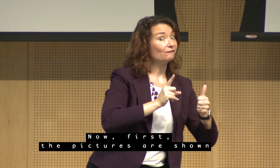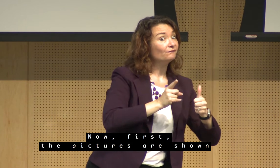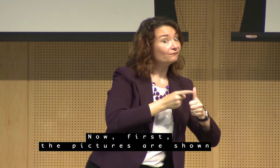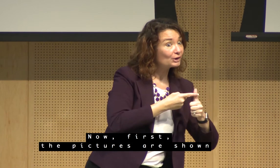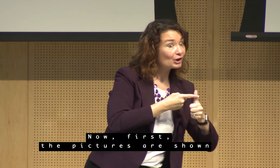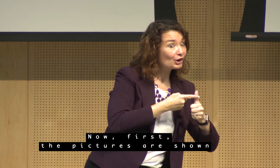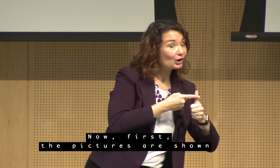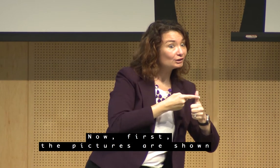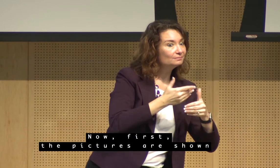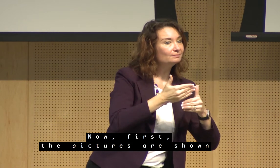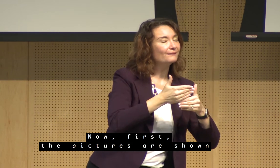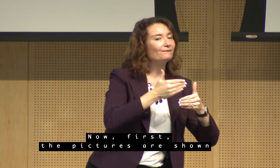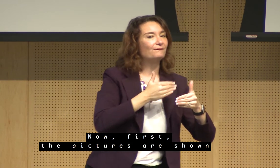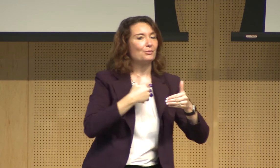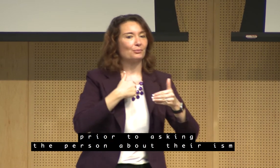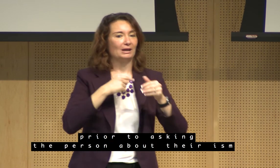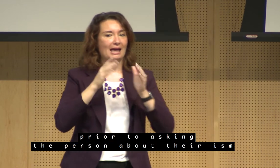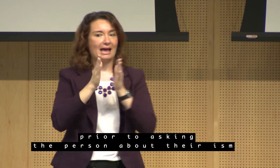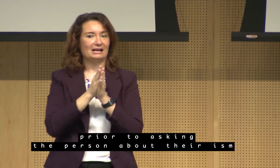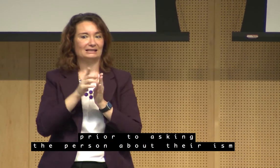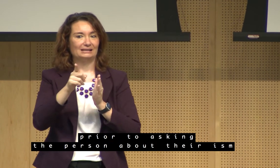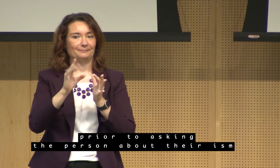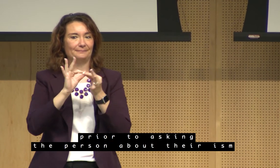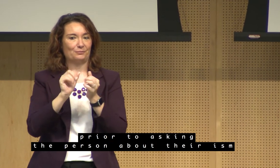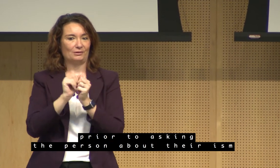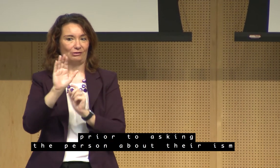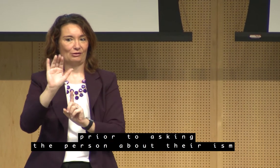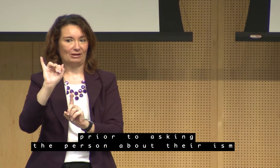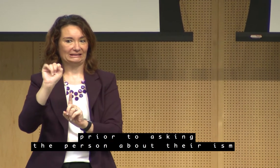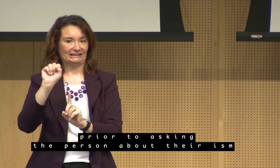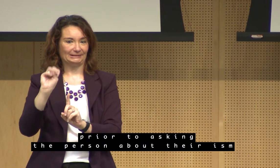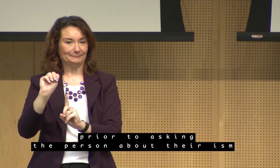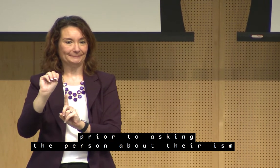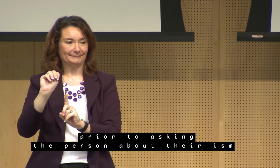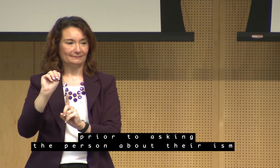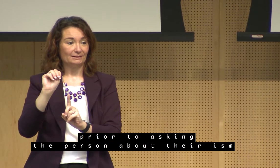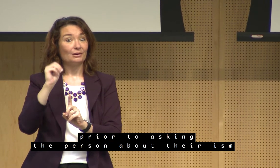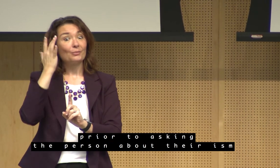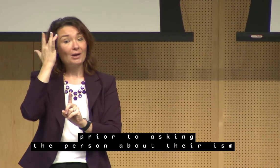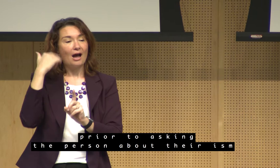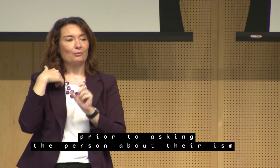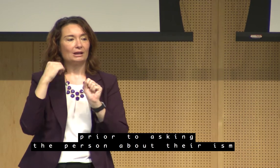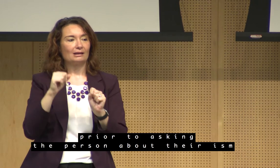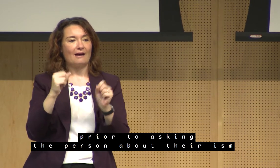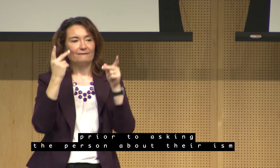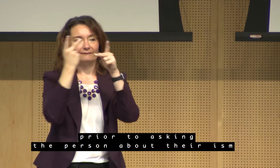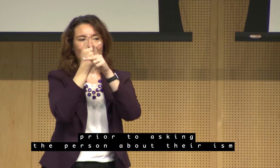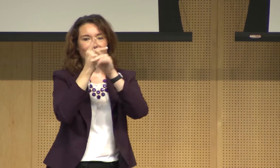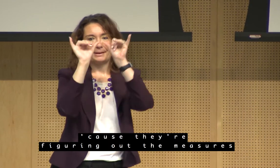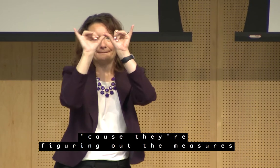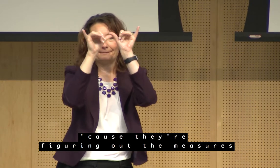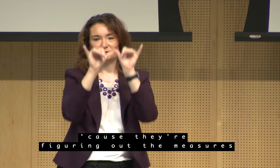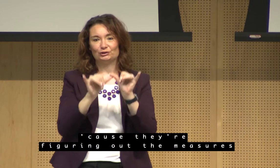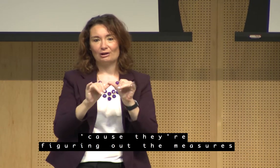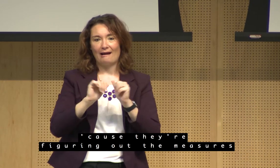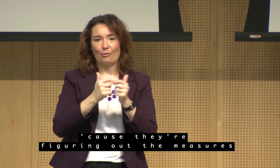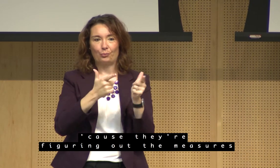the pictures are shown prior to asking the person about their ism, because they're figuring out